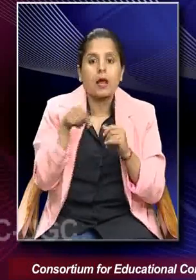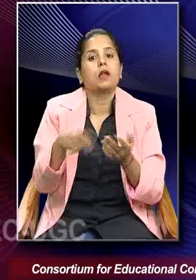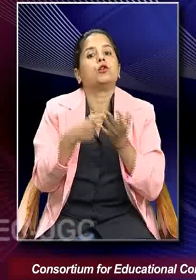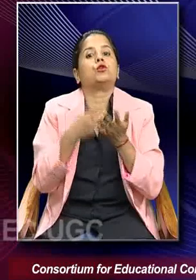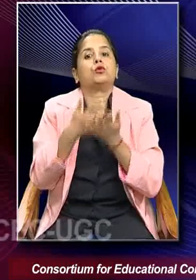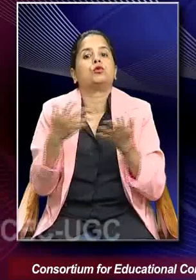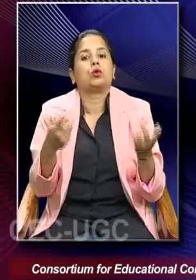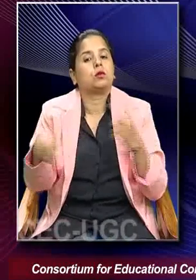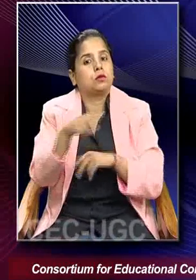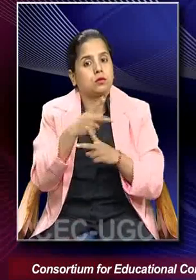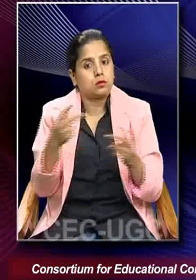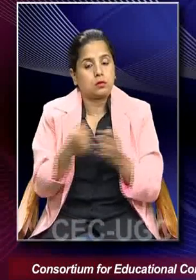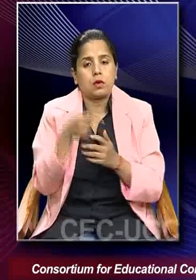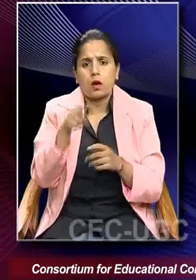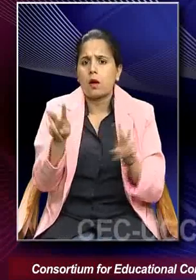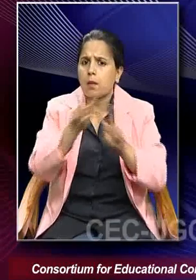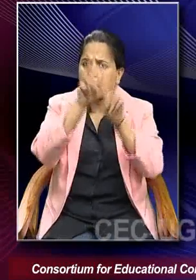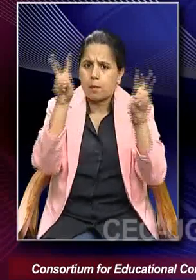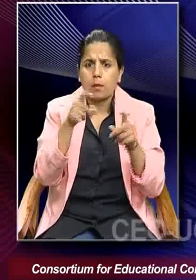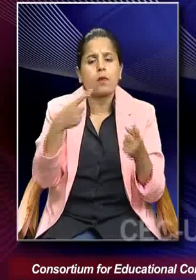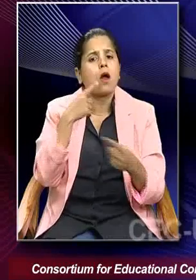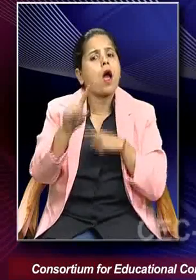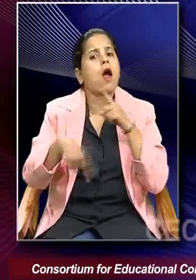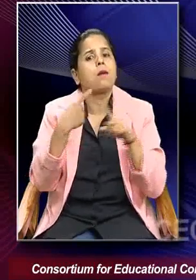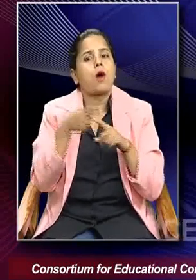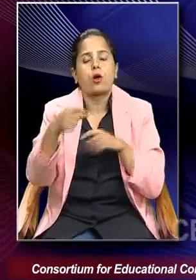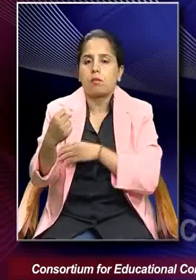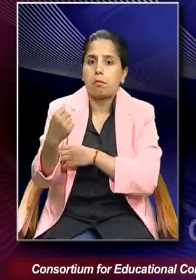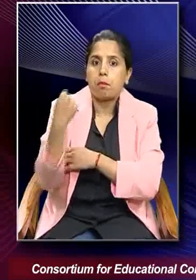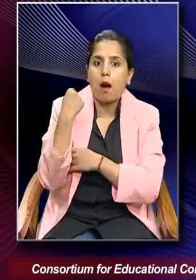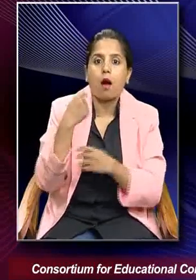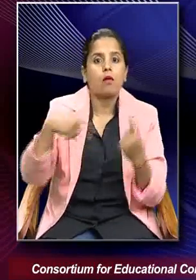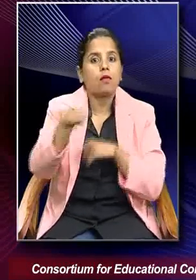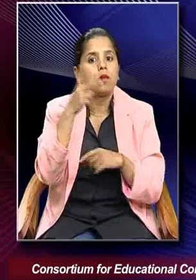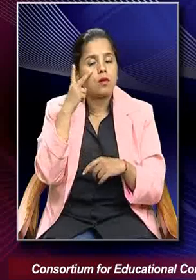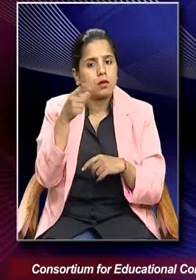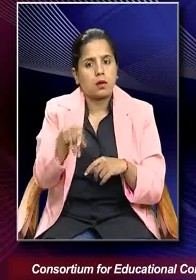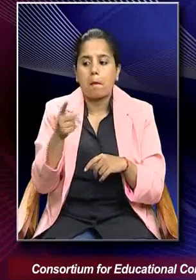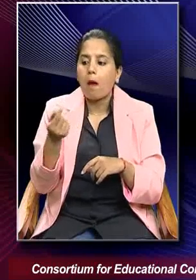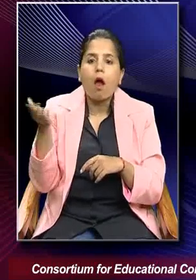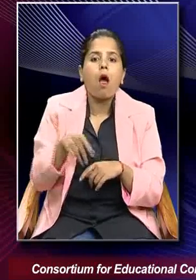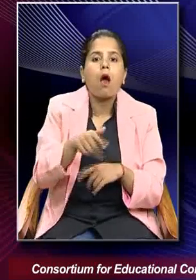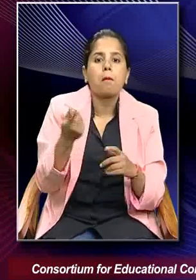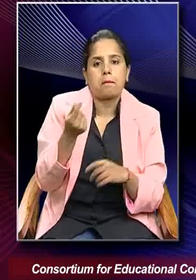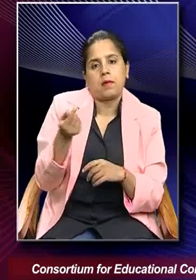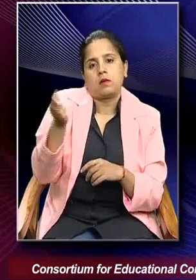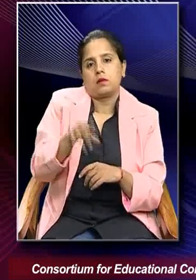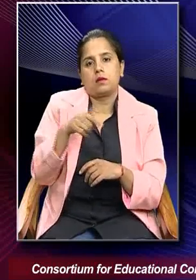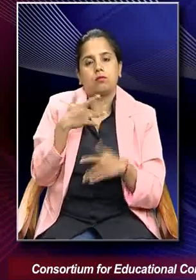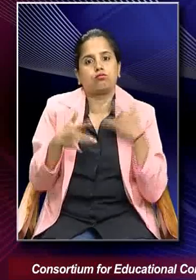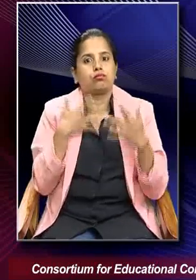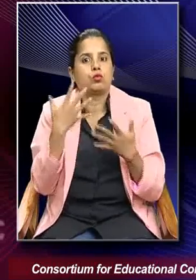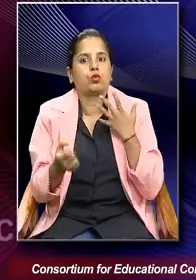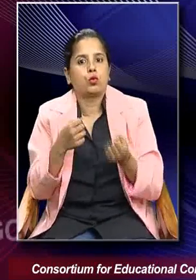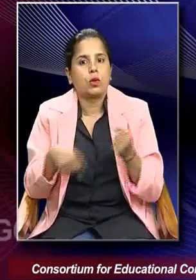resources. This aspect is all about power, which comes through wealth and desire to